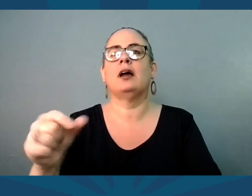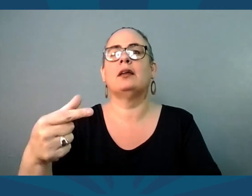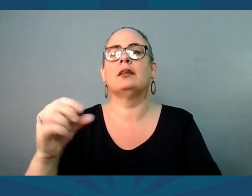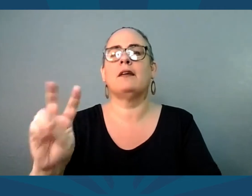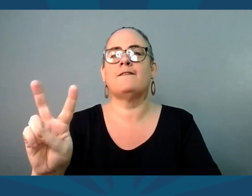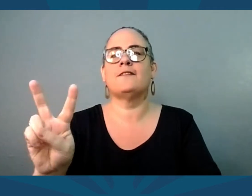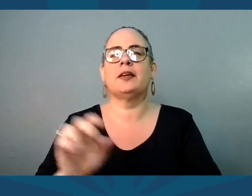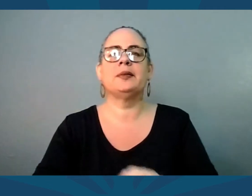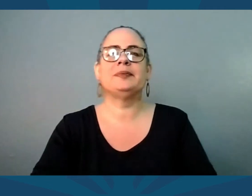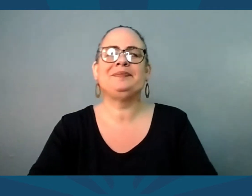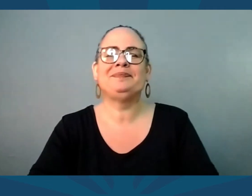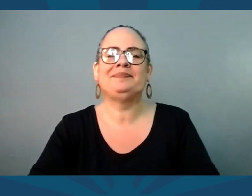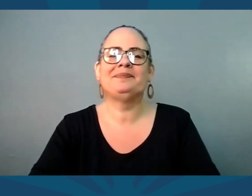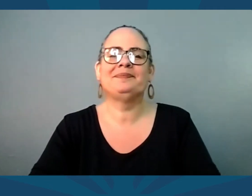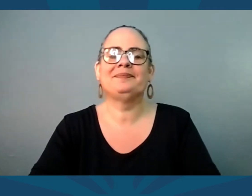ccec@azcleanelections.gov.